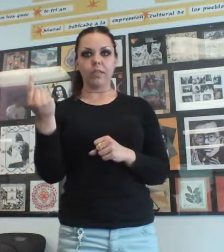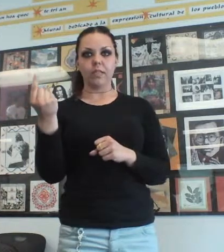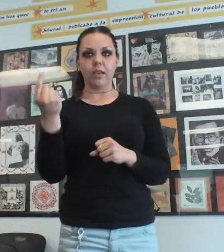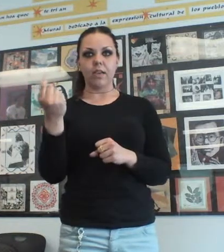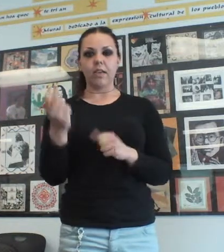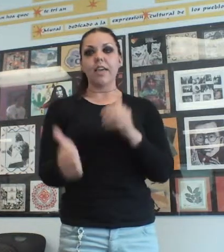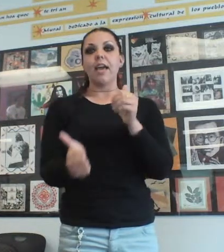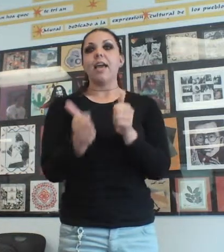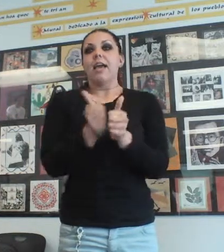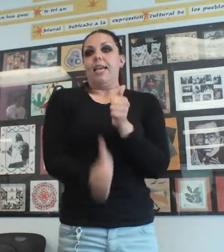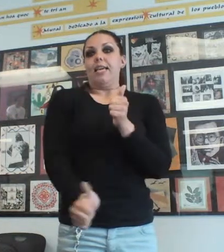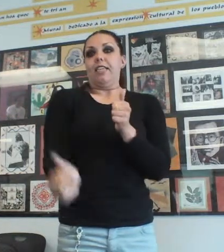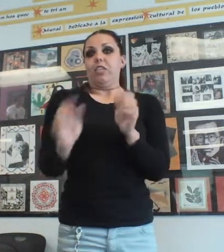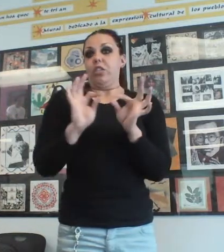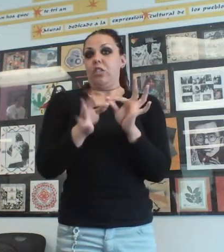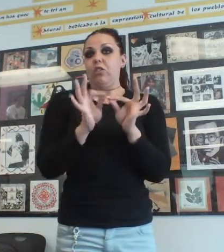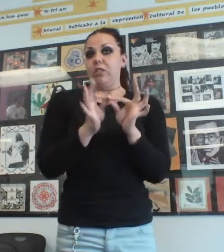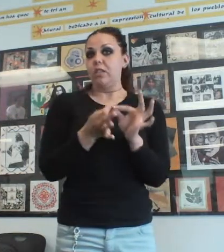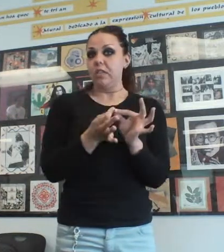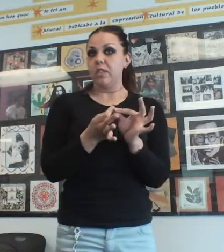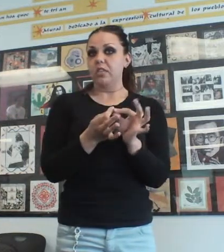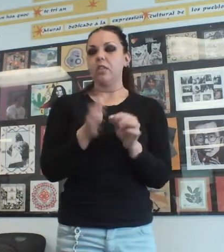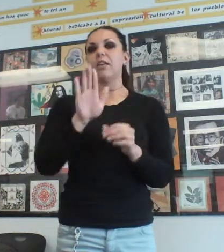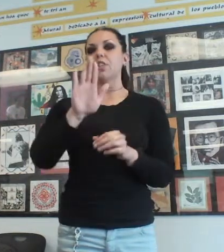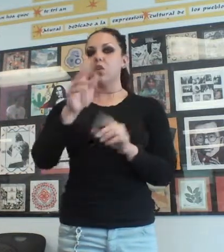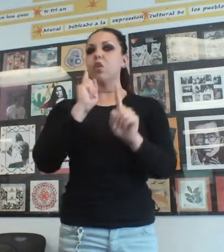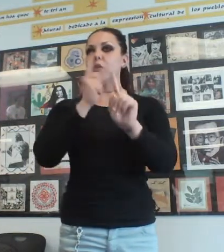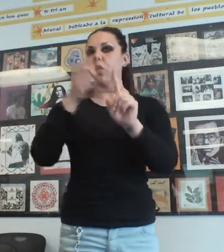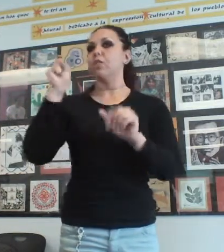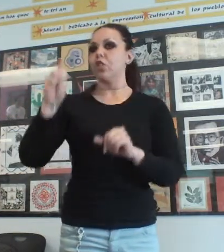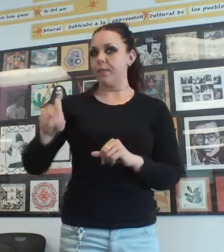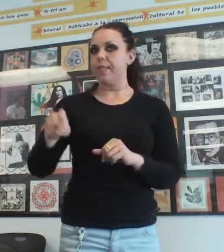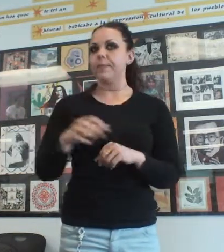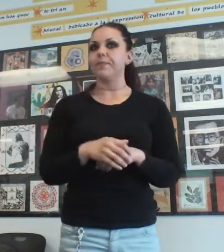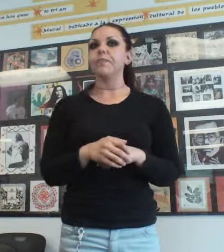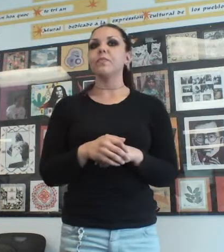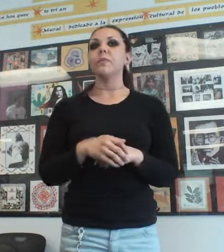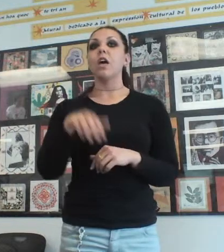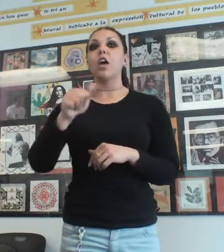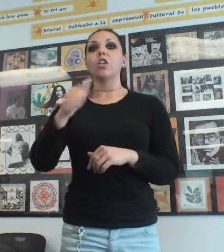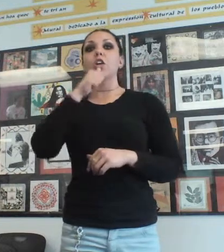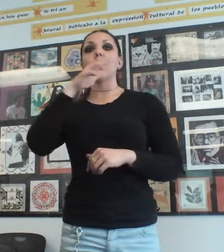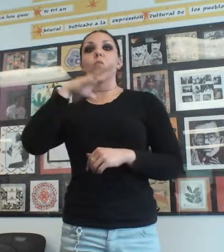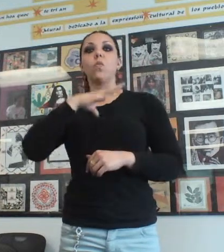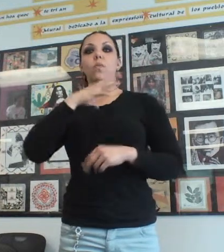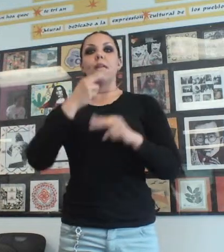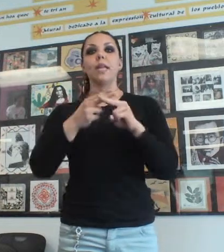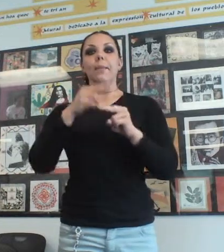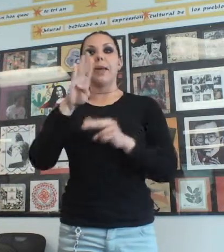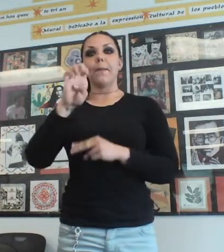that should be your goal. Another woman named Betty Kalanimus came up with this